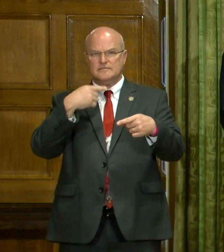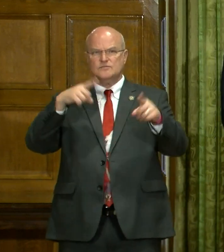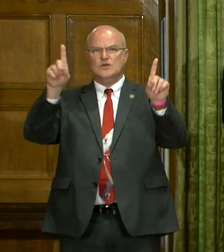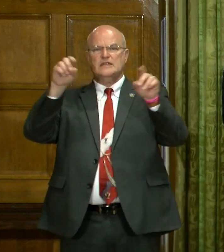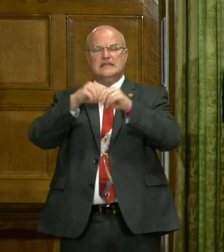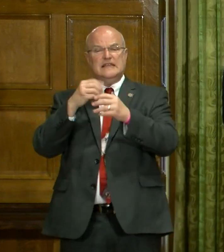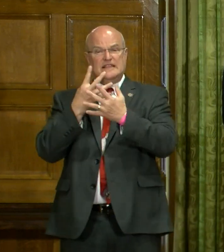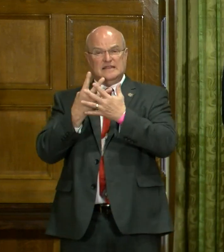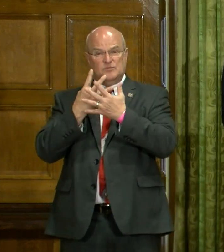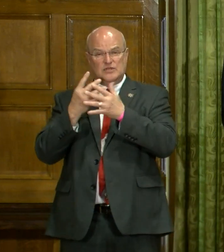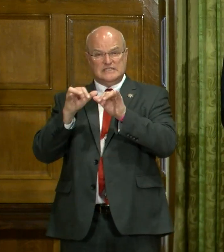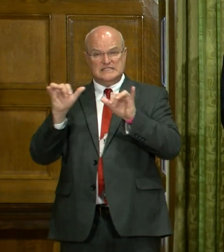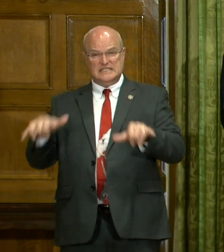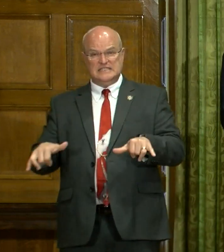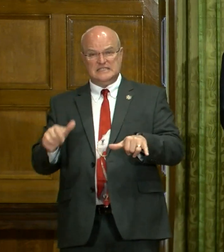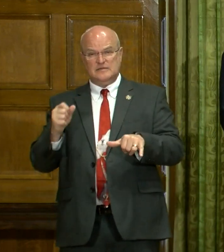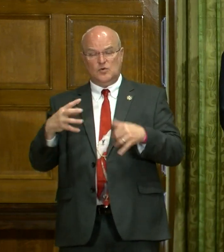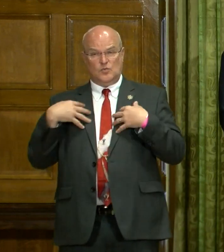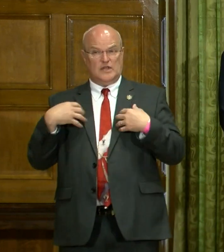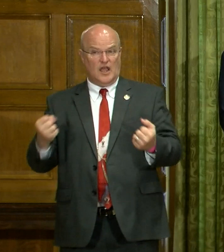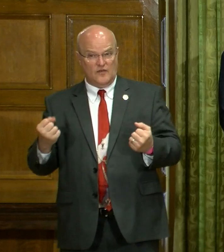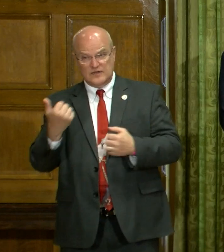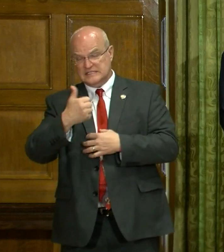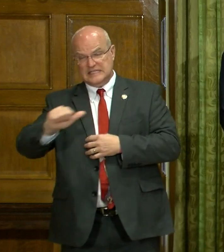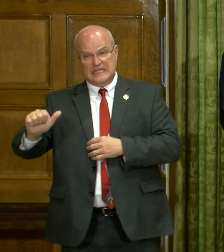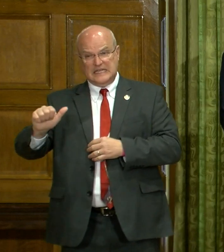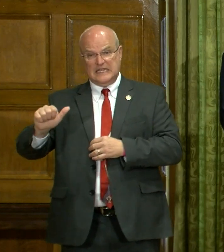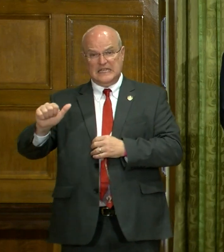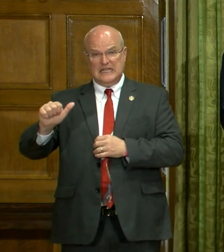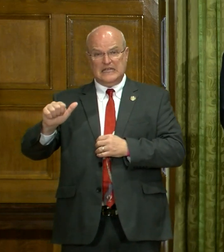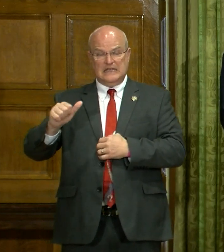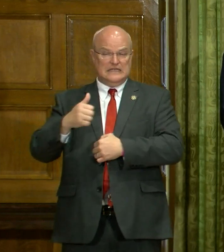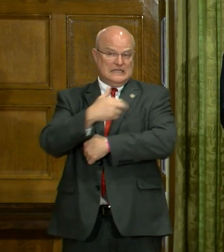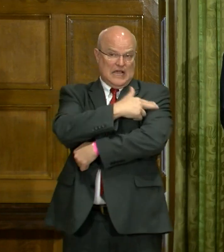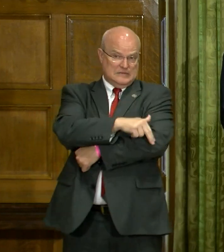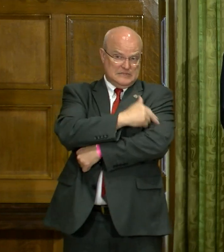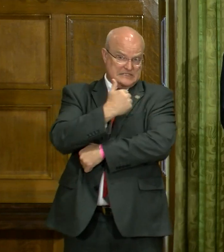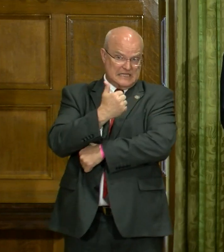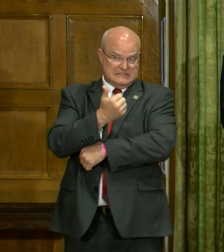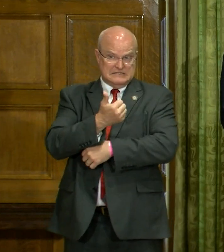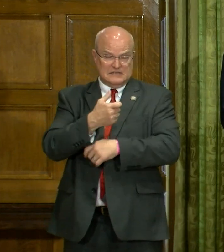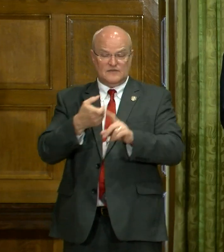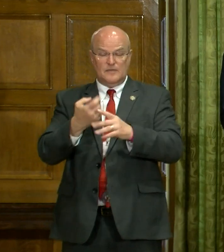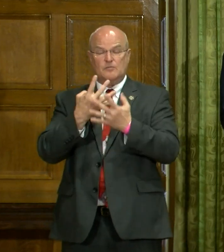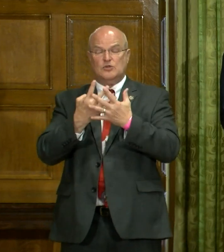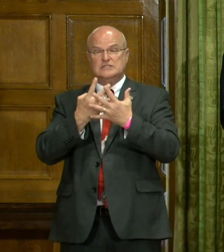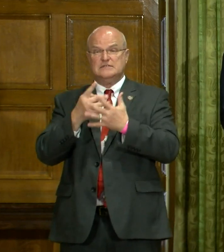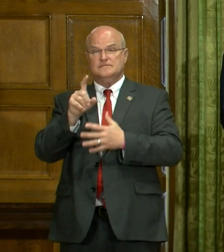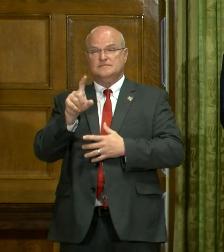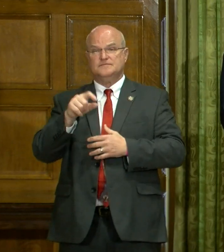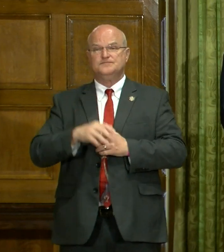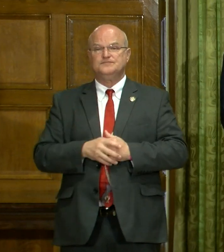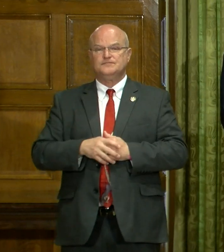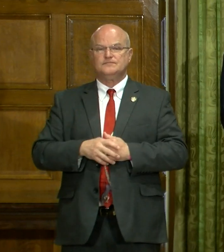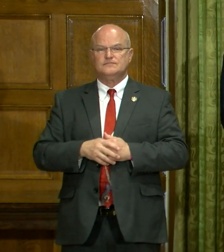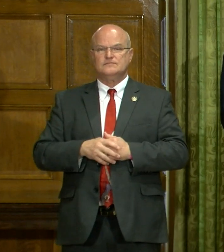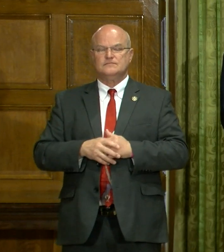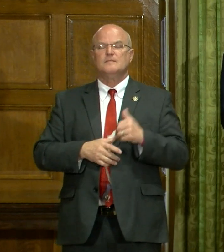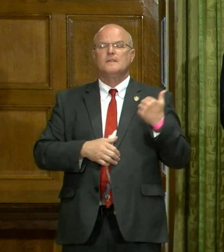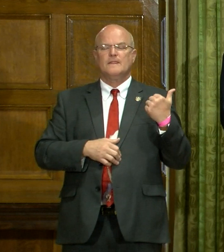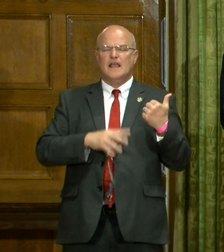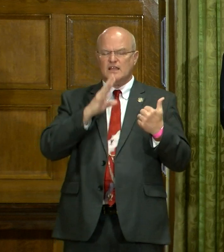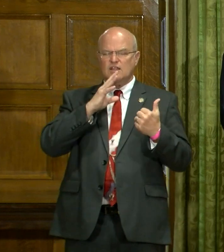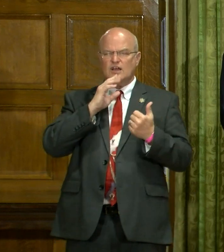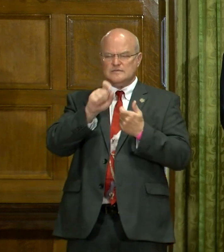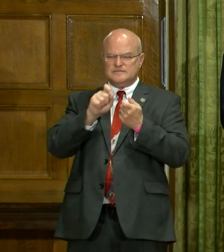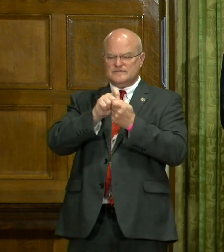prison system, or are there a number of recoveries? Are there any hospitalizations from the prisons? Well, I'm going to talk specific